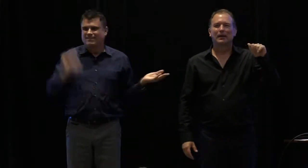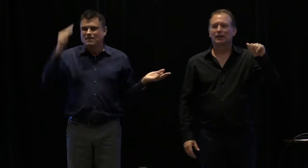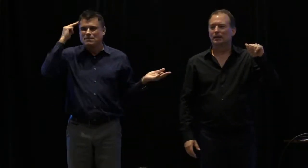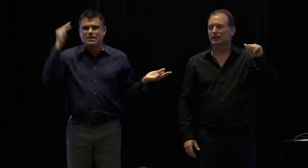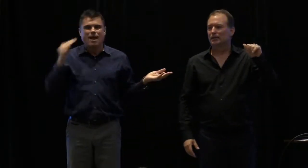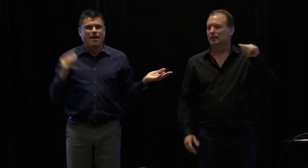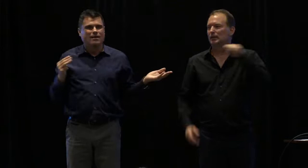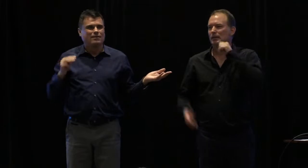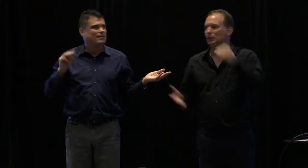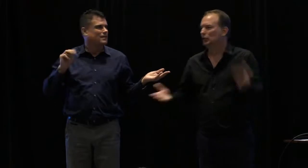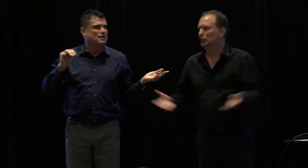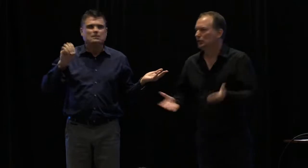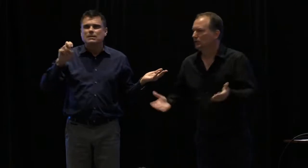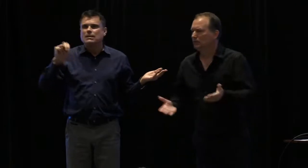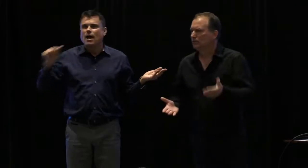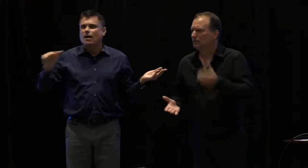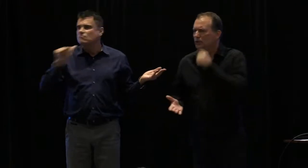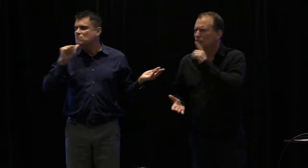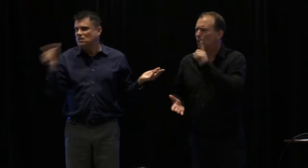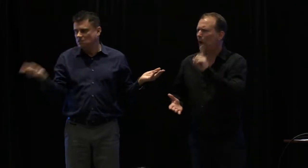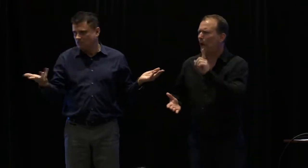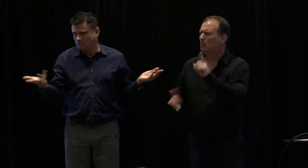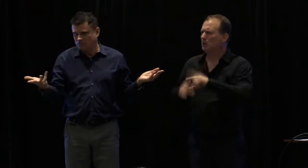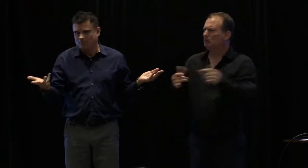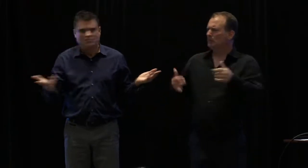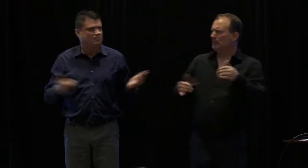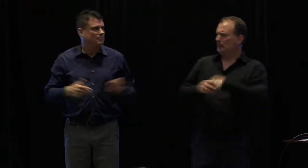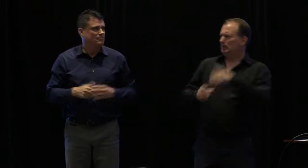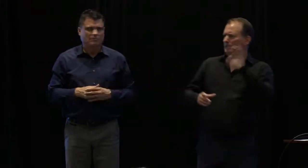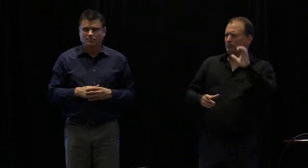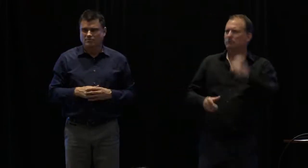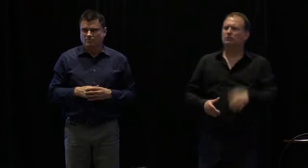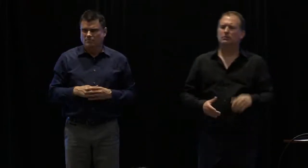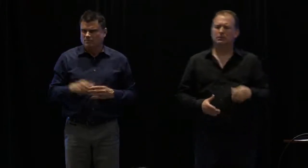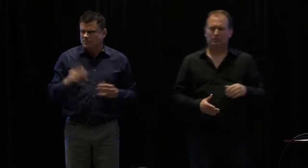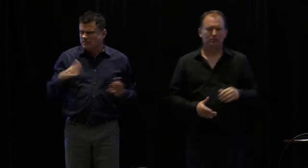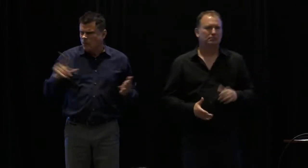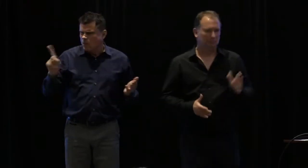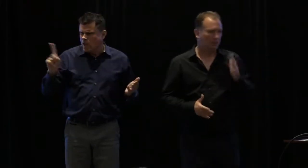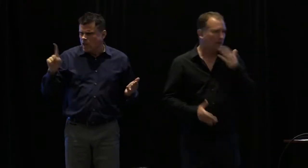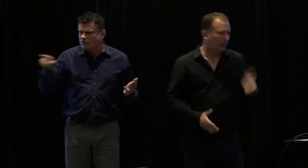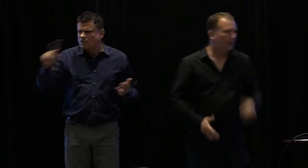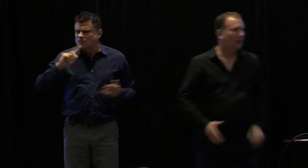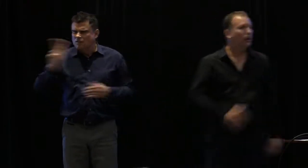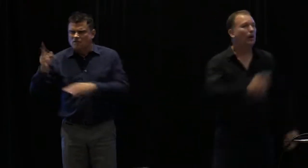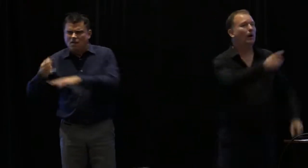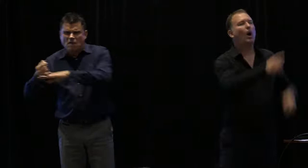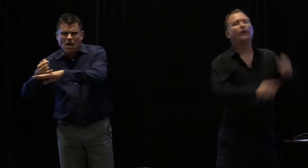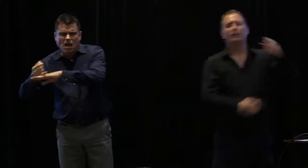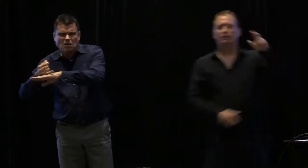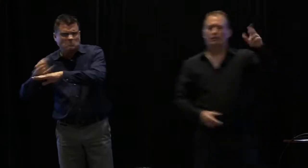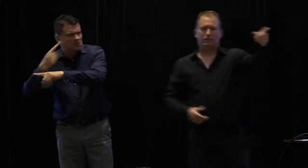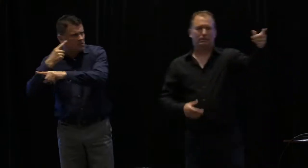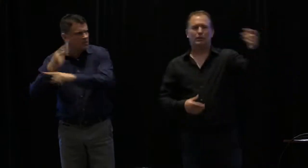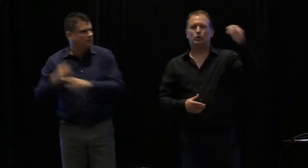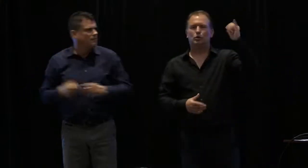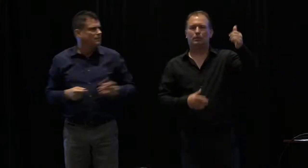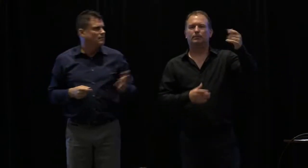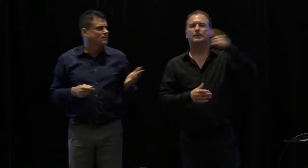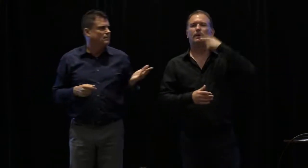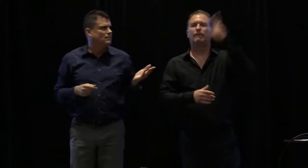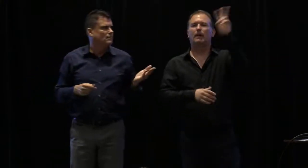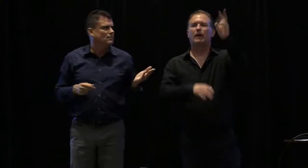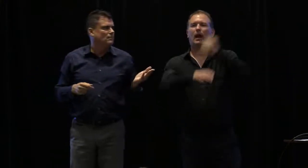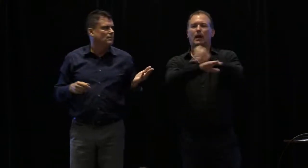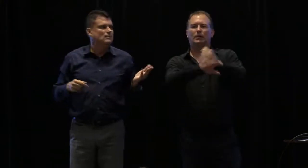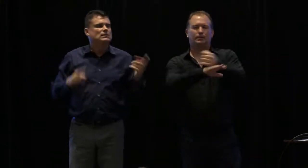Mia, who is also not able to come tonight. She's somewhere in the province. Oh, I